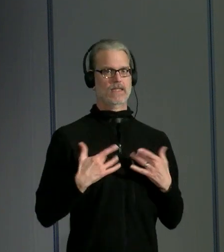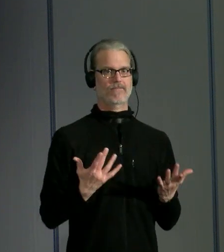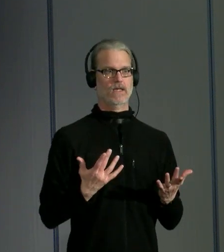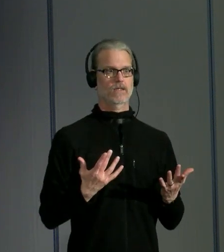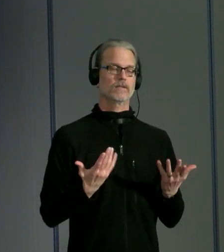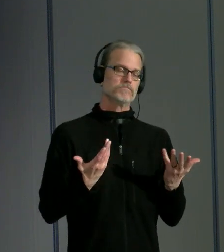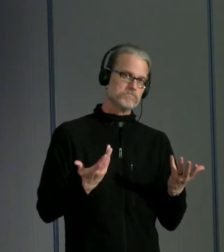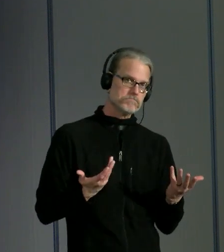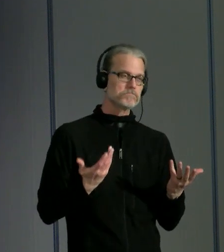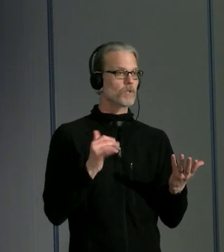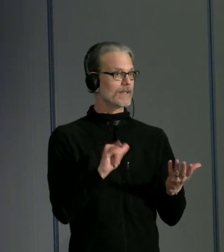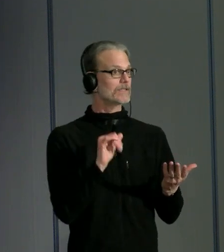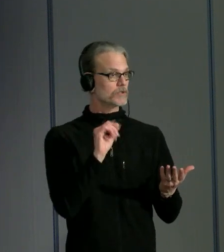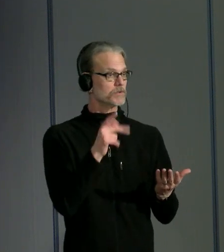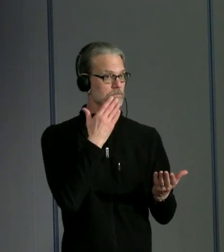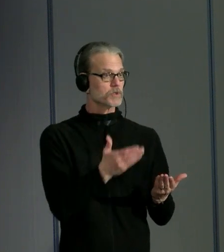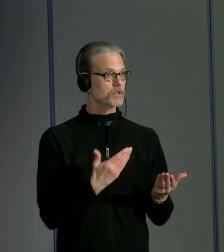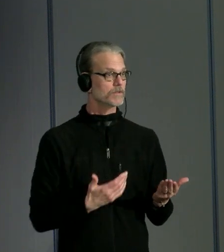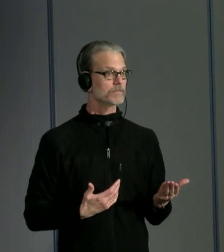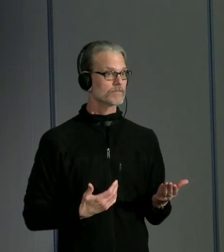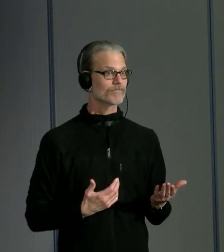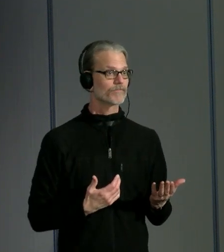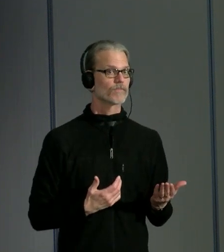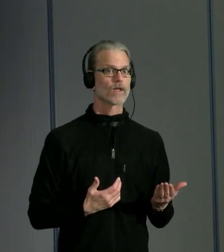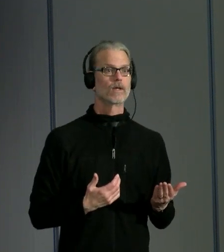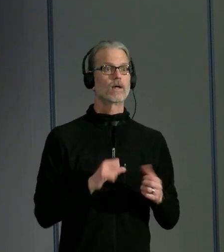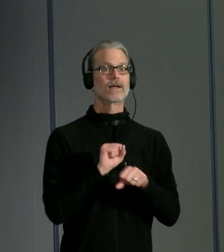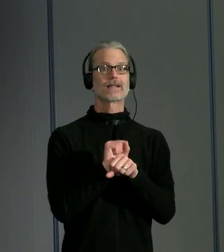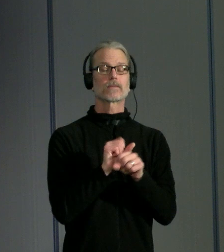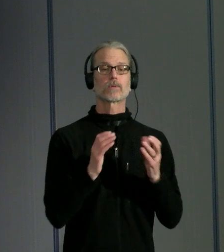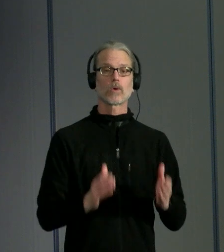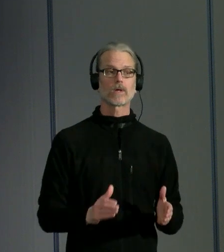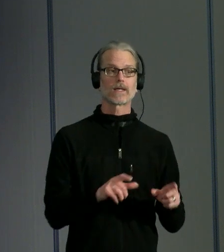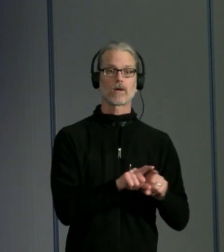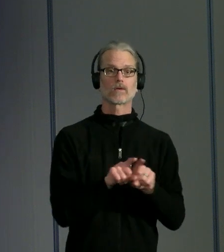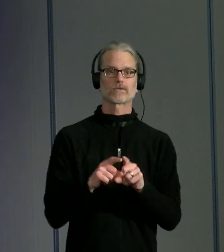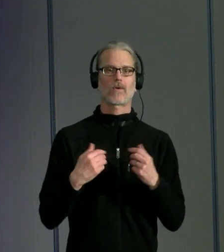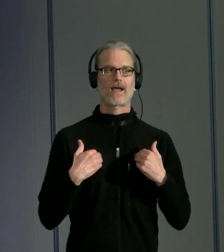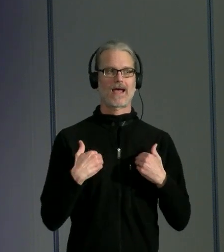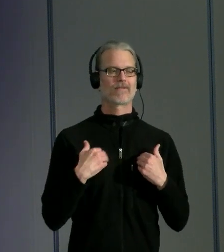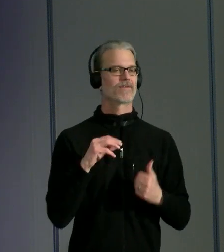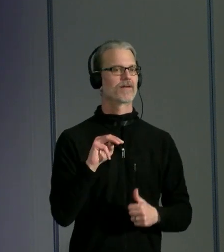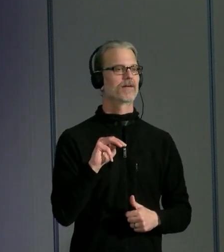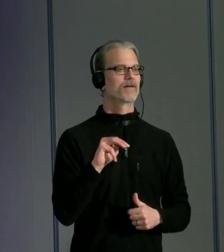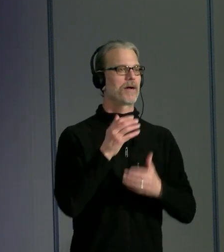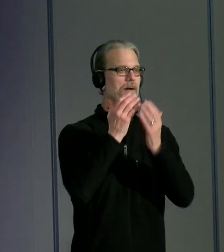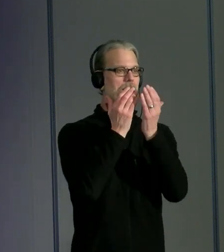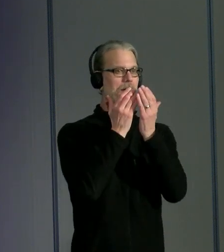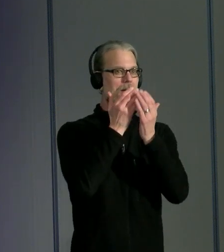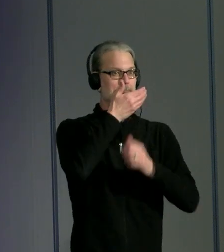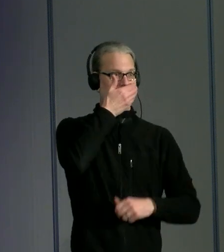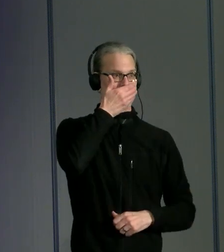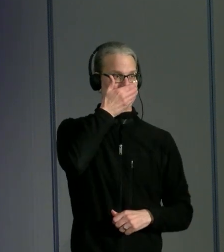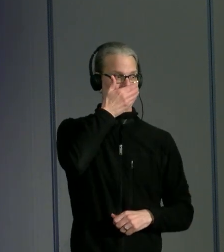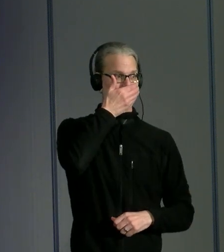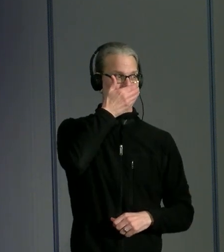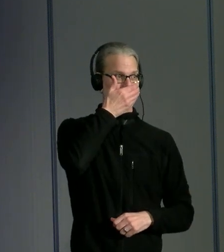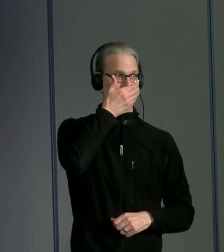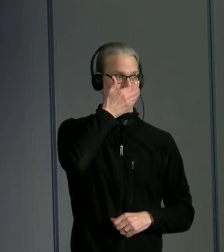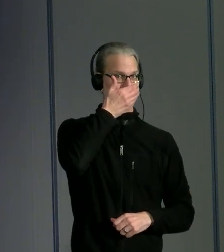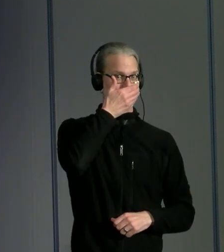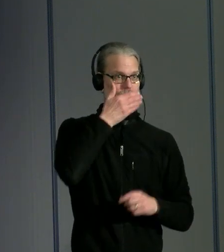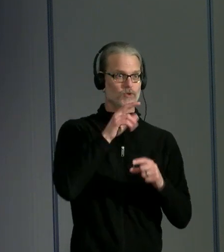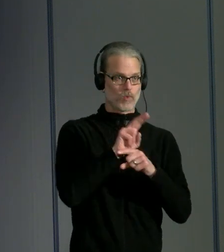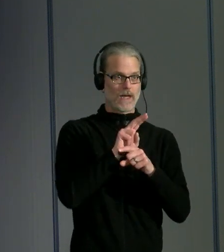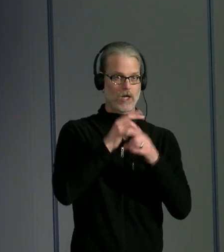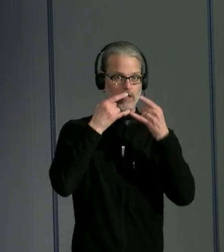it's a step in the right direction. The employee also brought masks suitable for mitigating fragrance with them